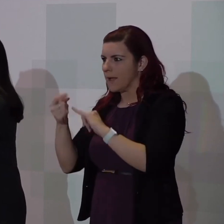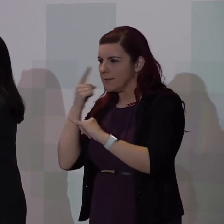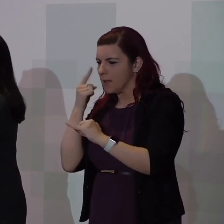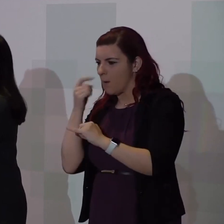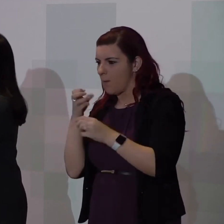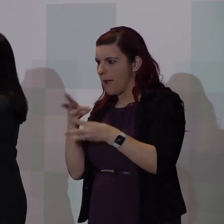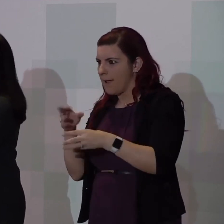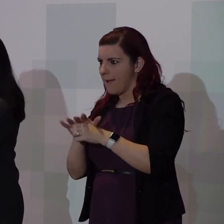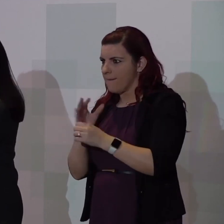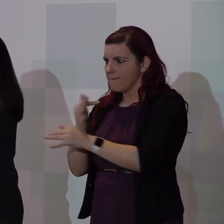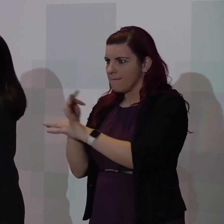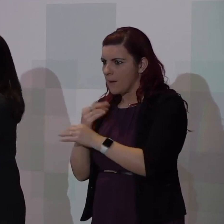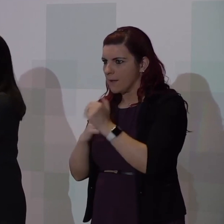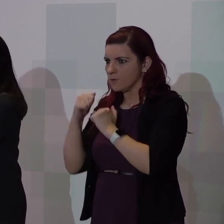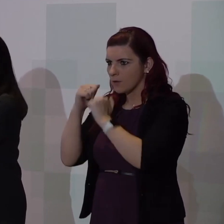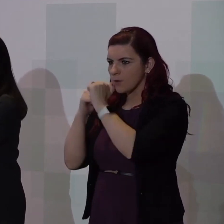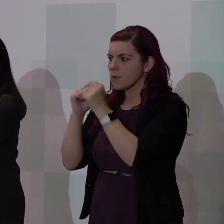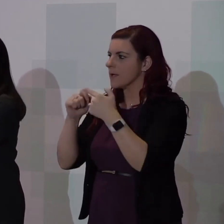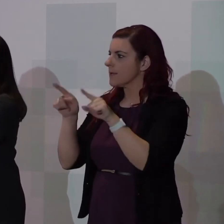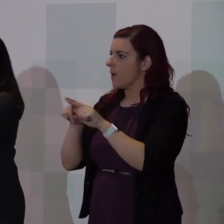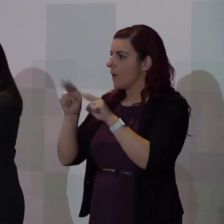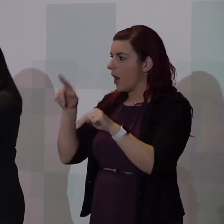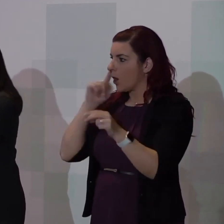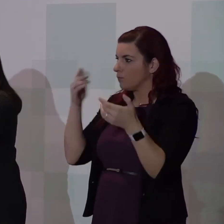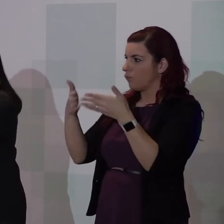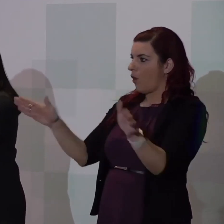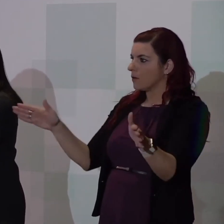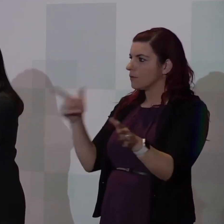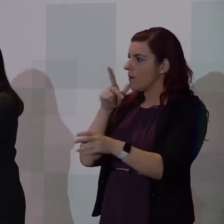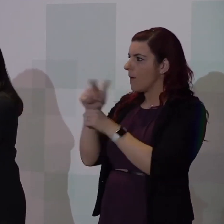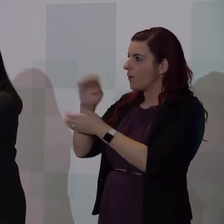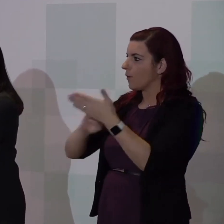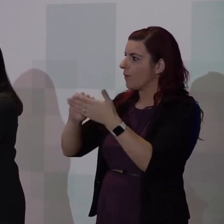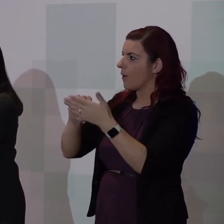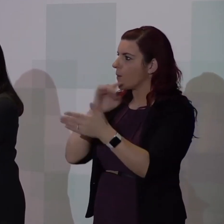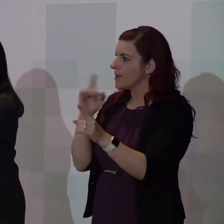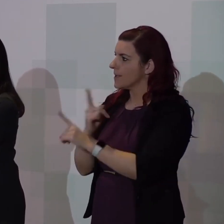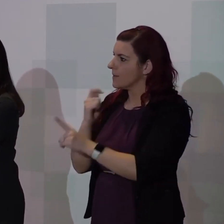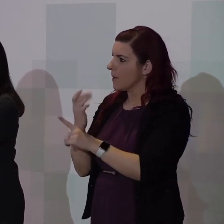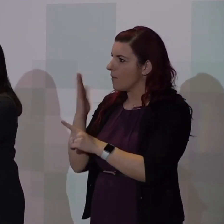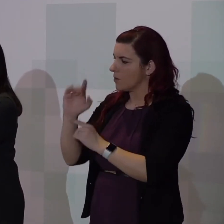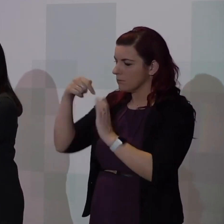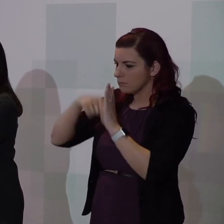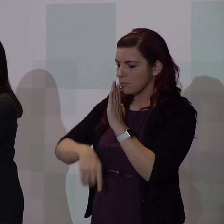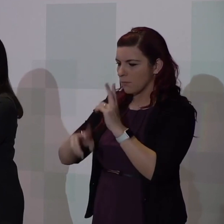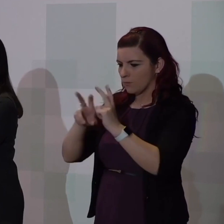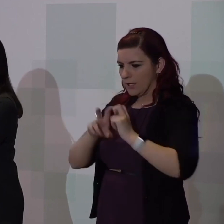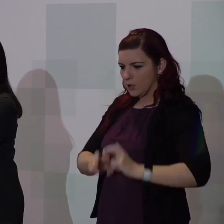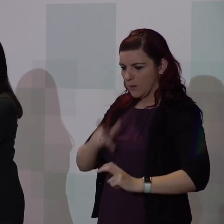structured. We can look at the broad trends in relation to Europe, but we must also drill down into the categories, mothers in